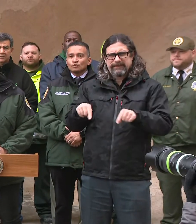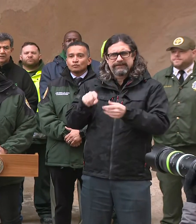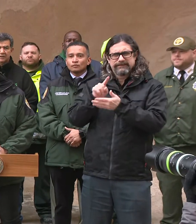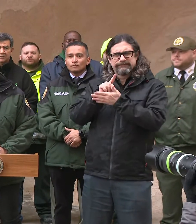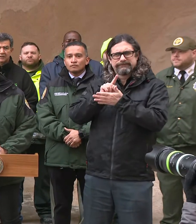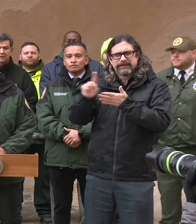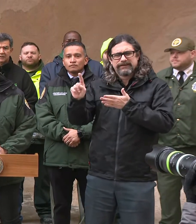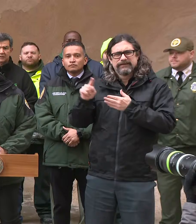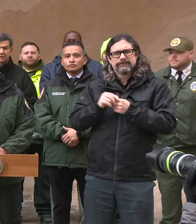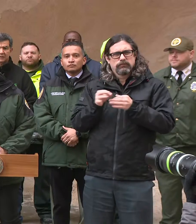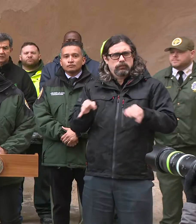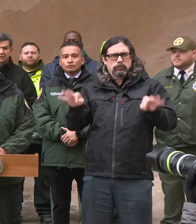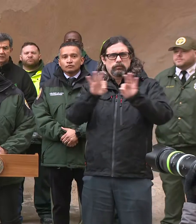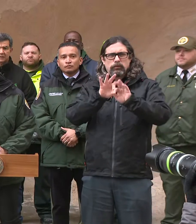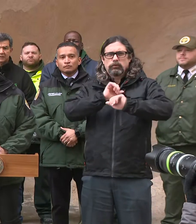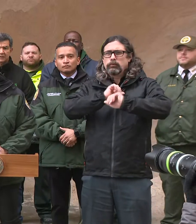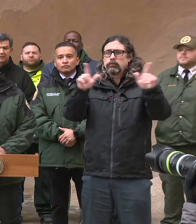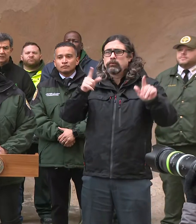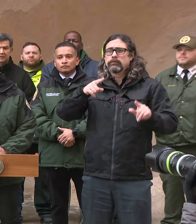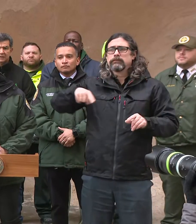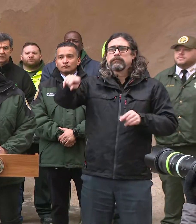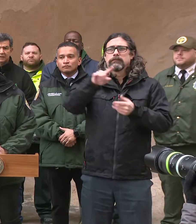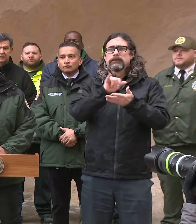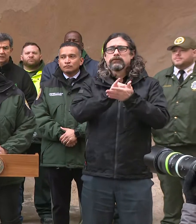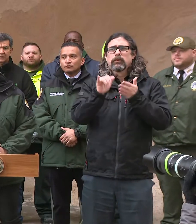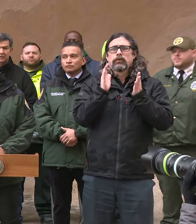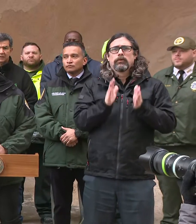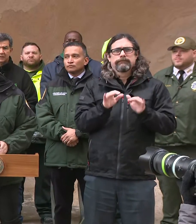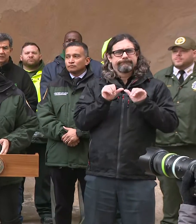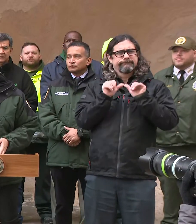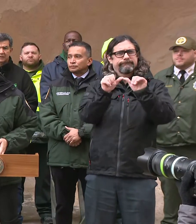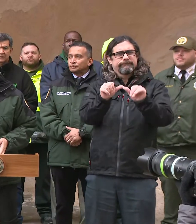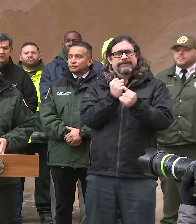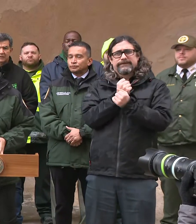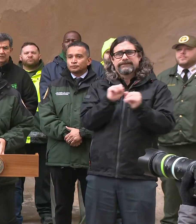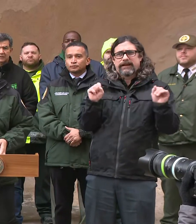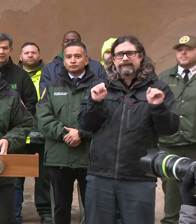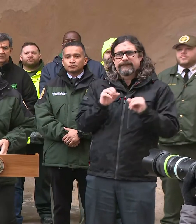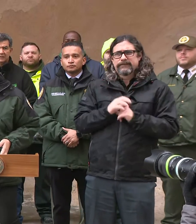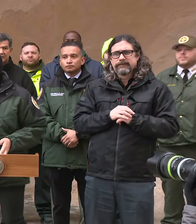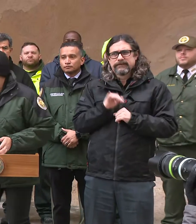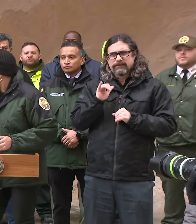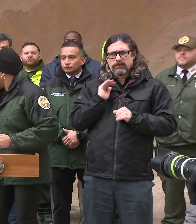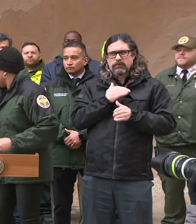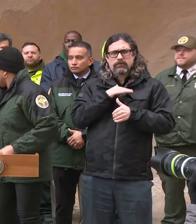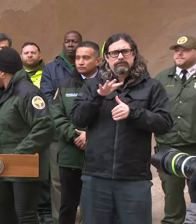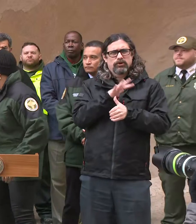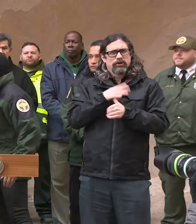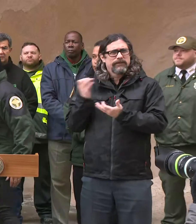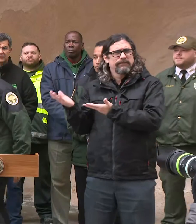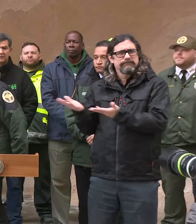To share more details about the forecast and how we are preparing, I will now turn it over to Mayor Eric Adams.